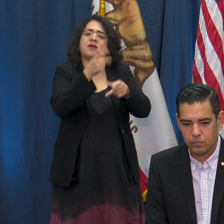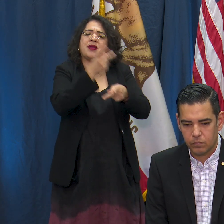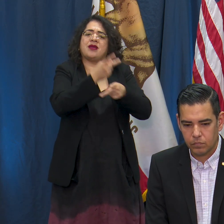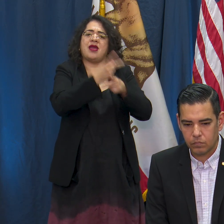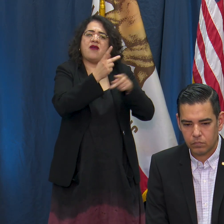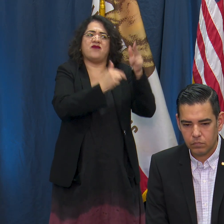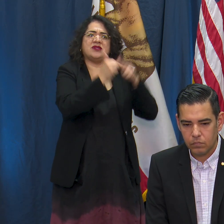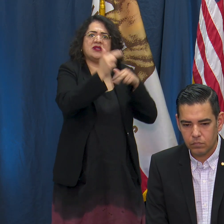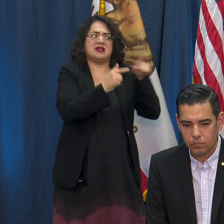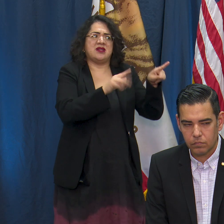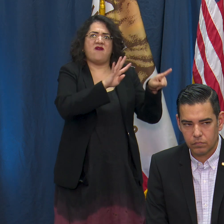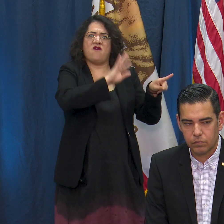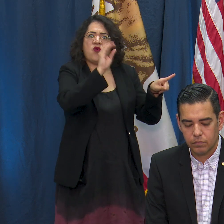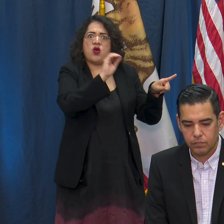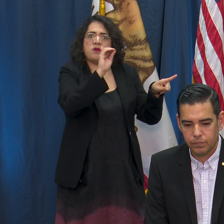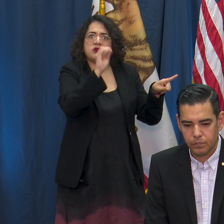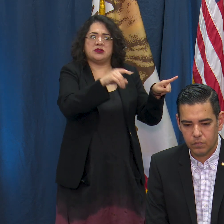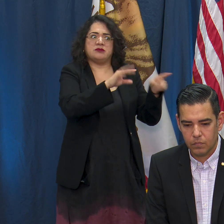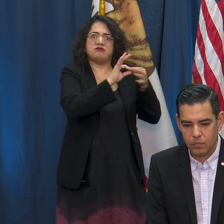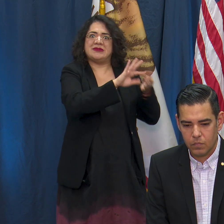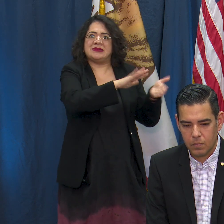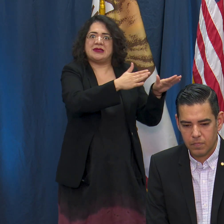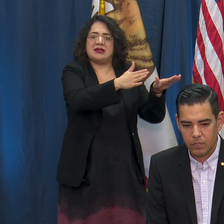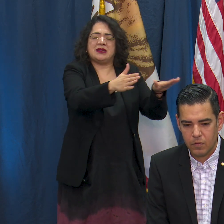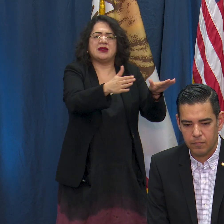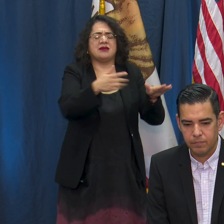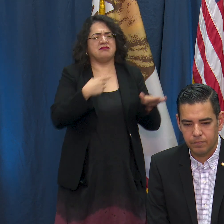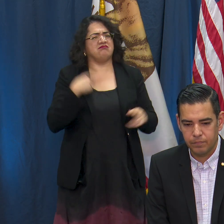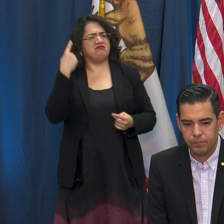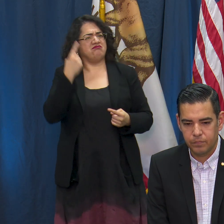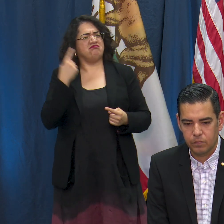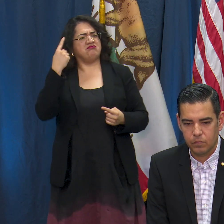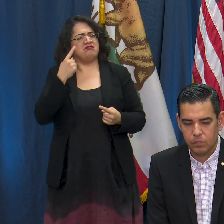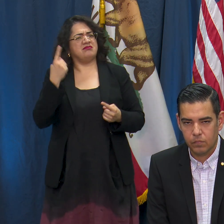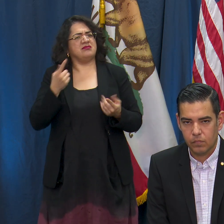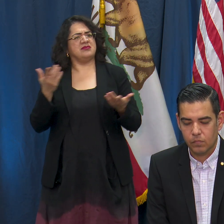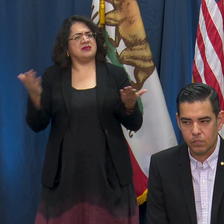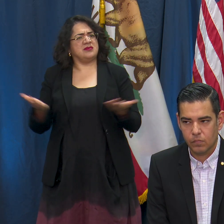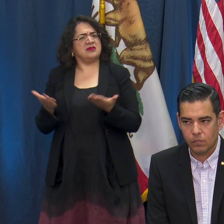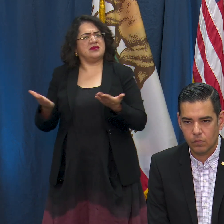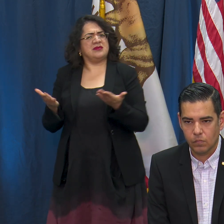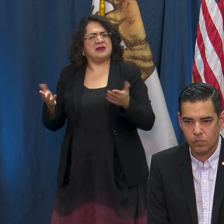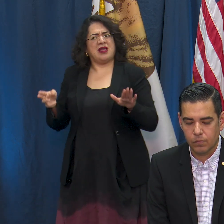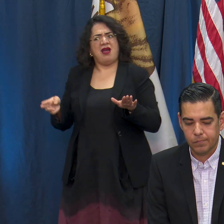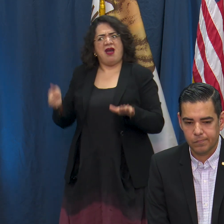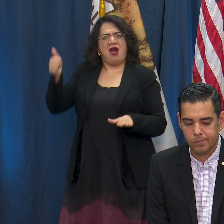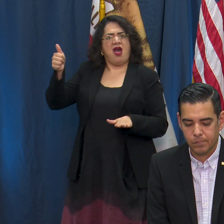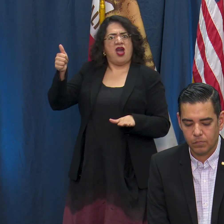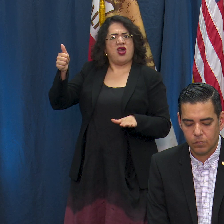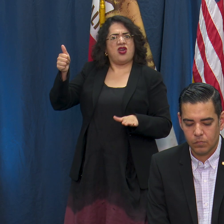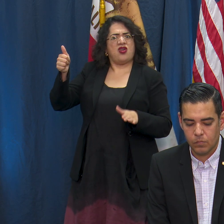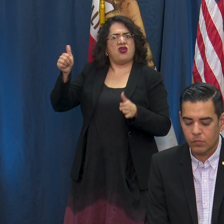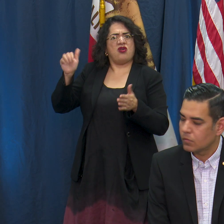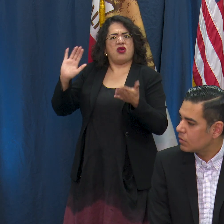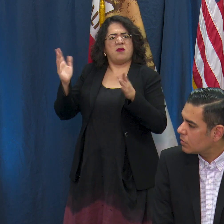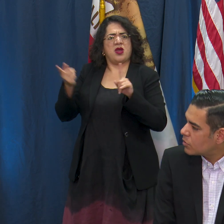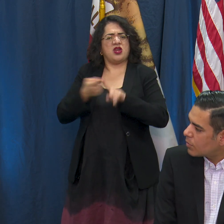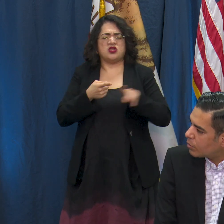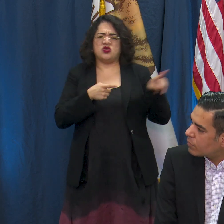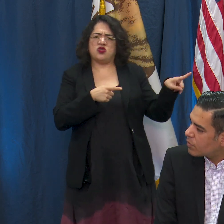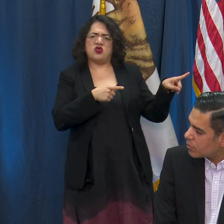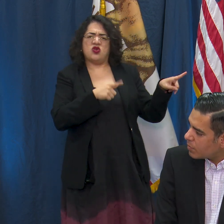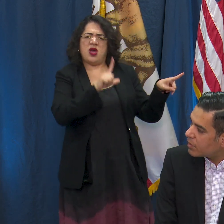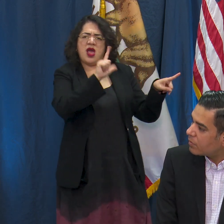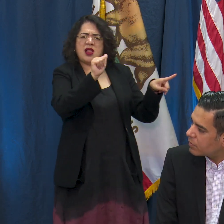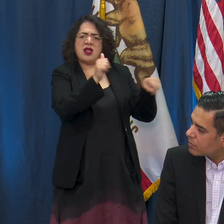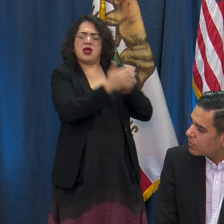I was wondering if there is any reasoning or speculation at this point of why Long Beach is seeing such a higher death rate in these facilities. Do you